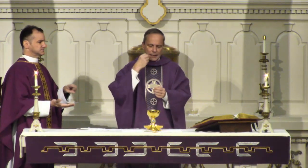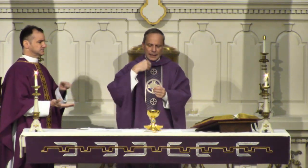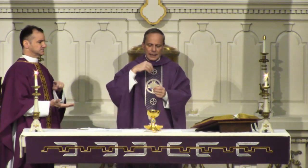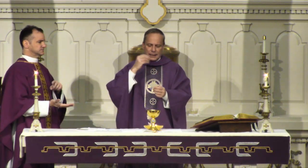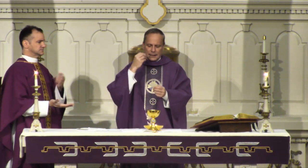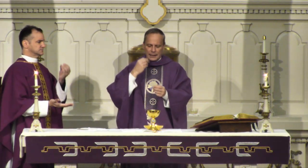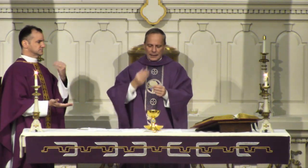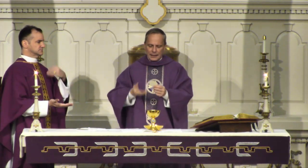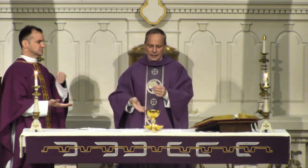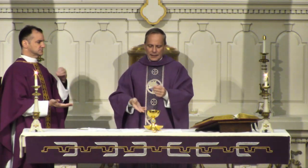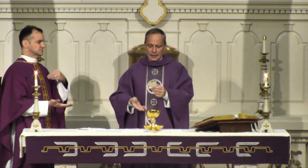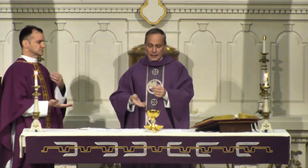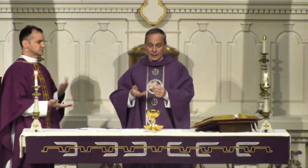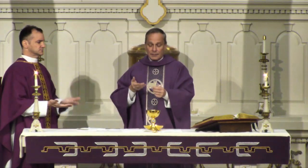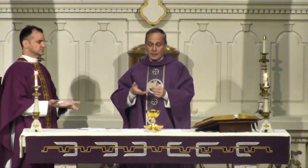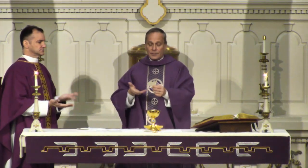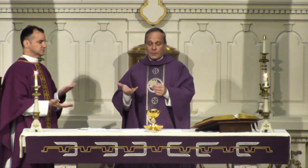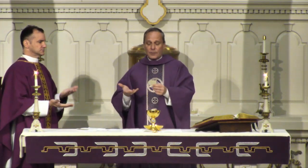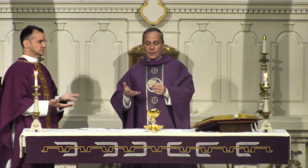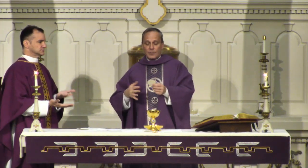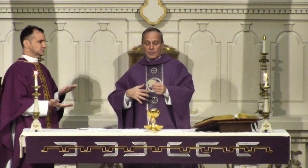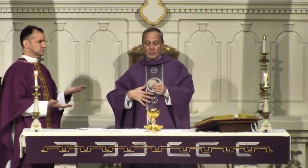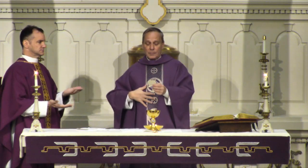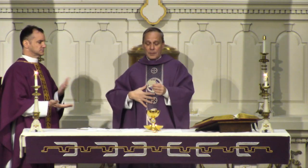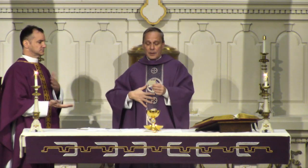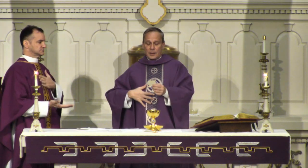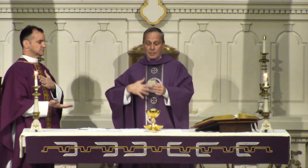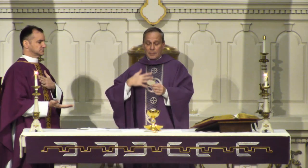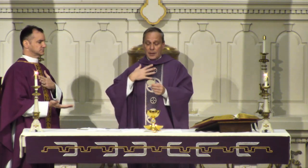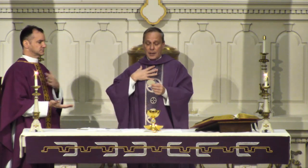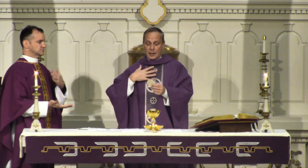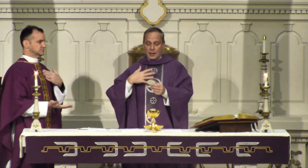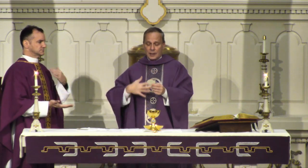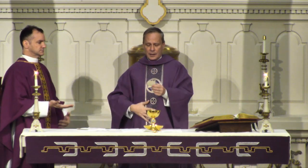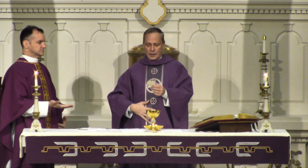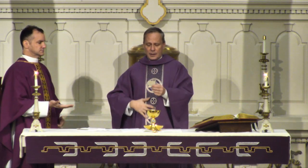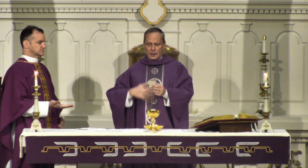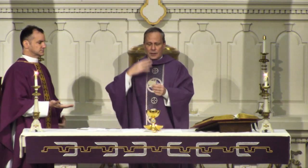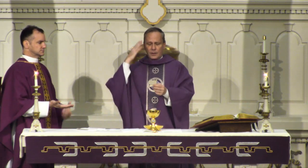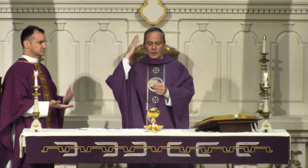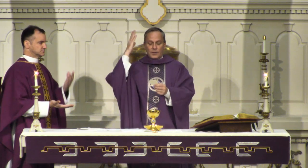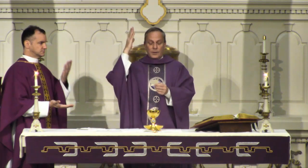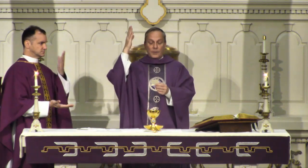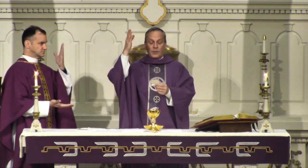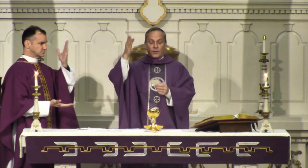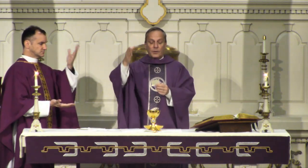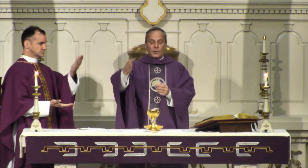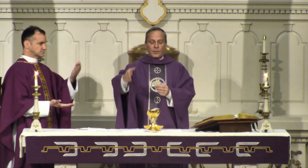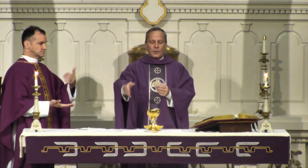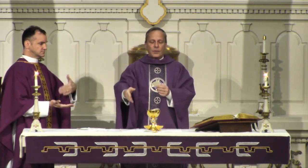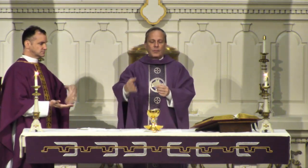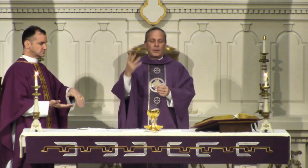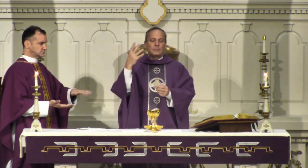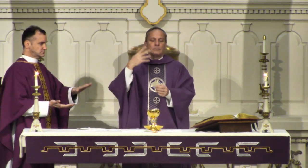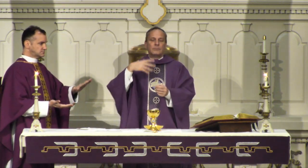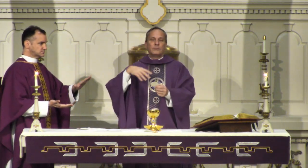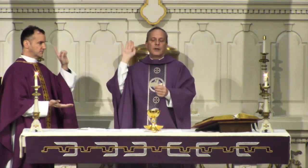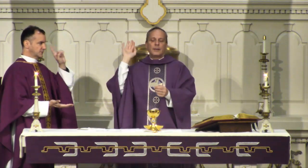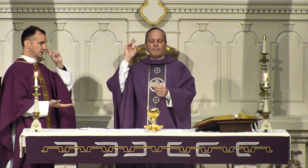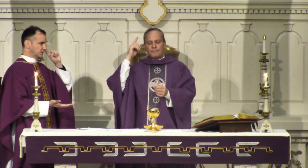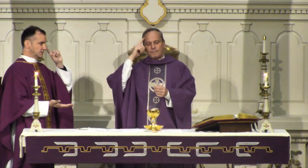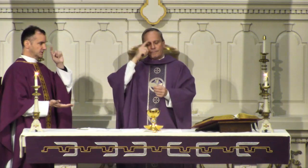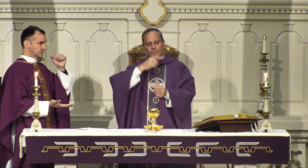"Take this, all of you, and eat of it, for this is my body, which will be given